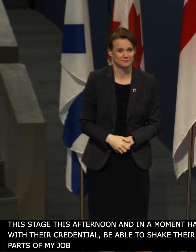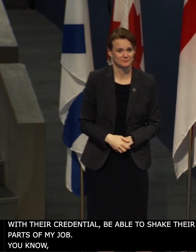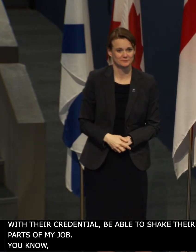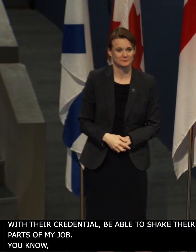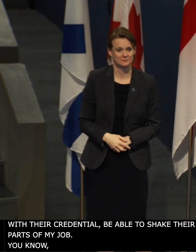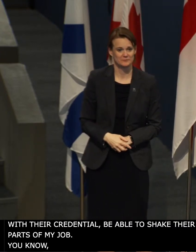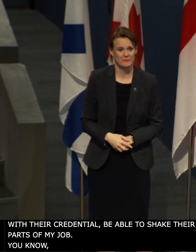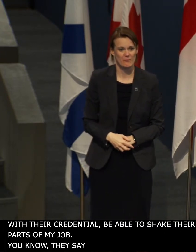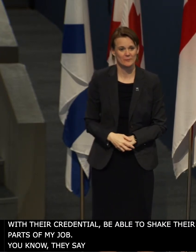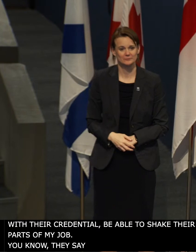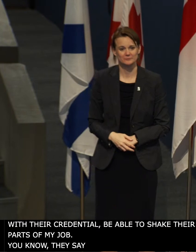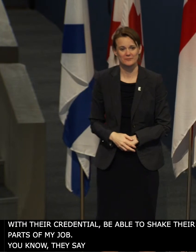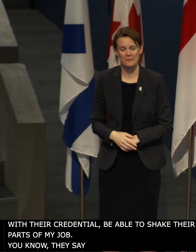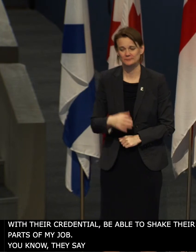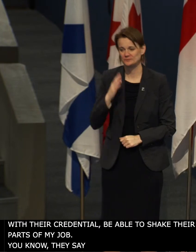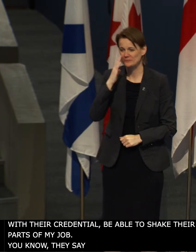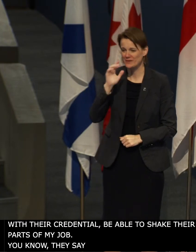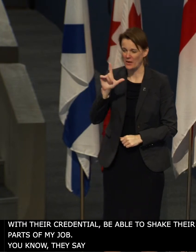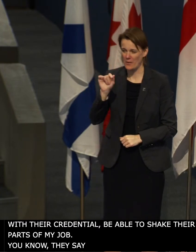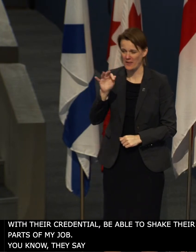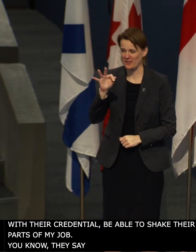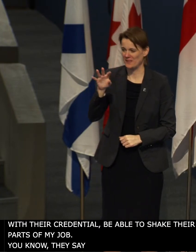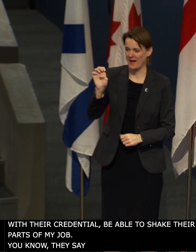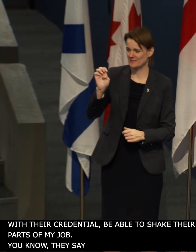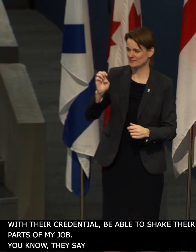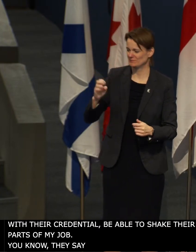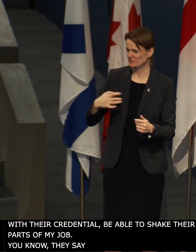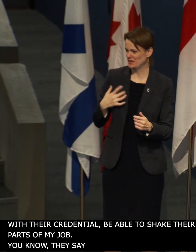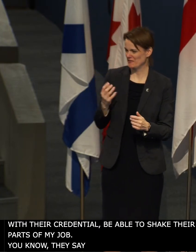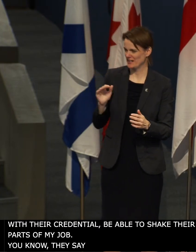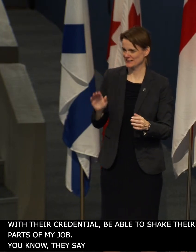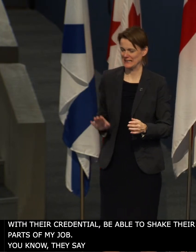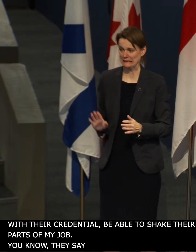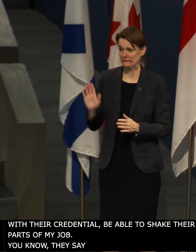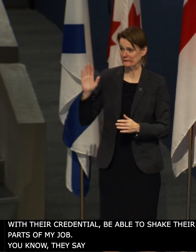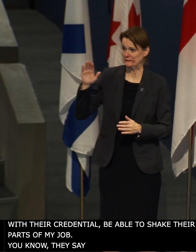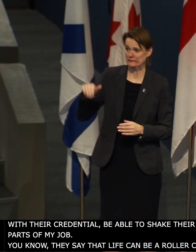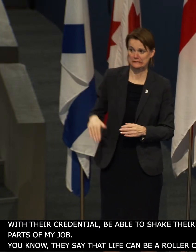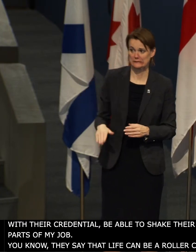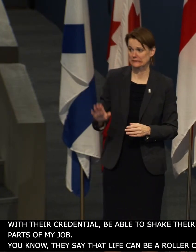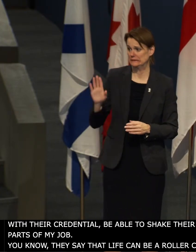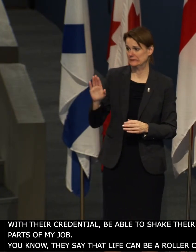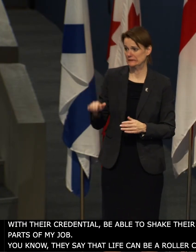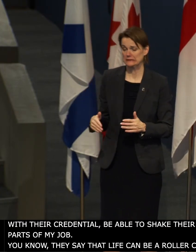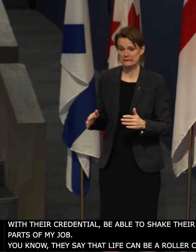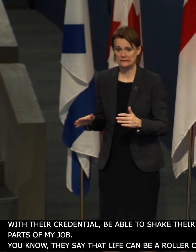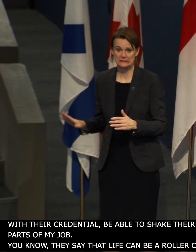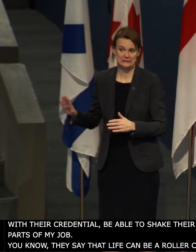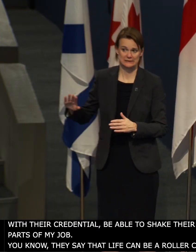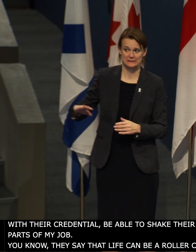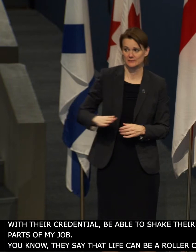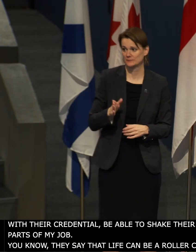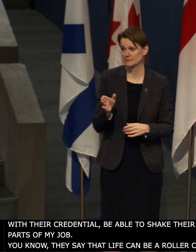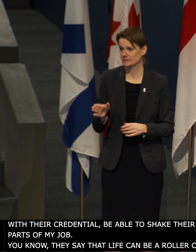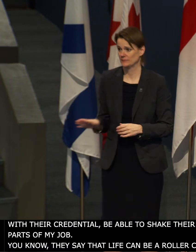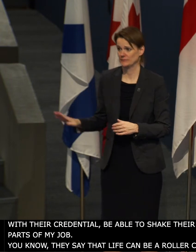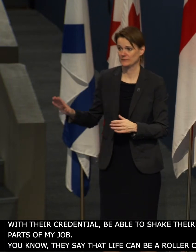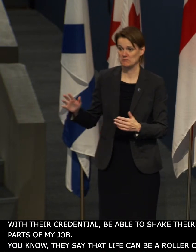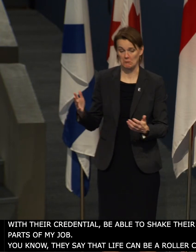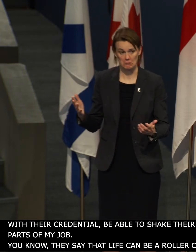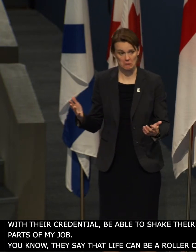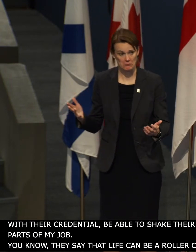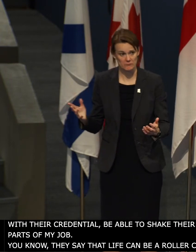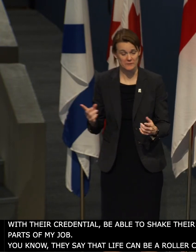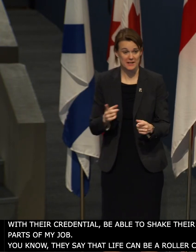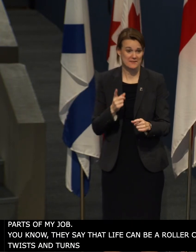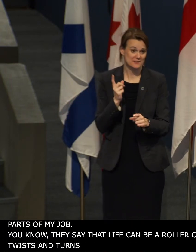that the life can be a roller coaster at times, with many ups and downs and many twists and turns. And speaking